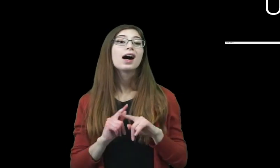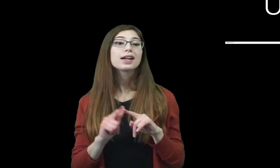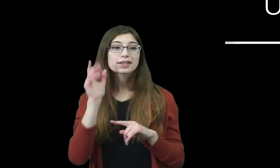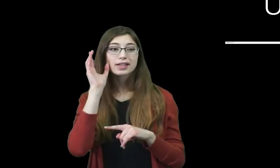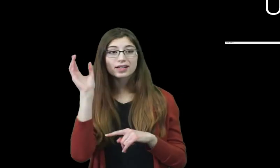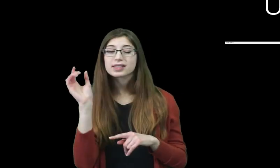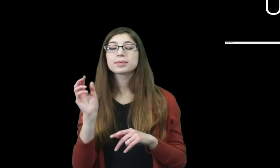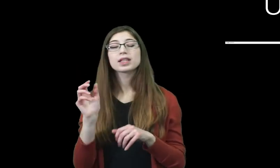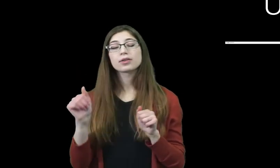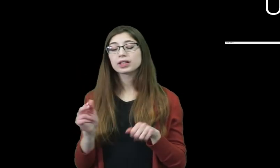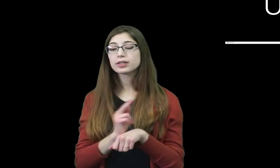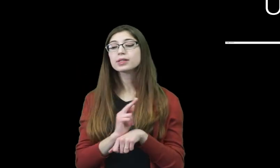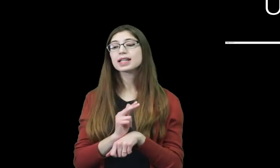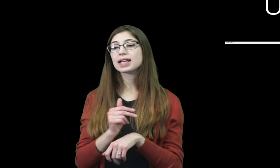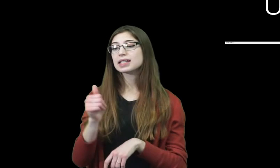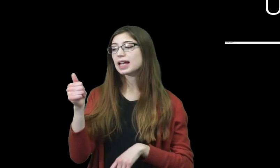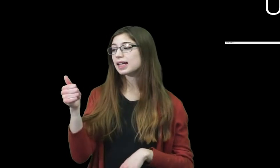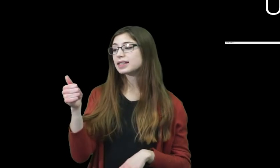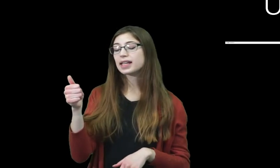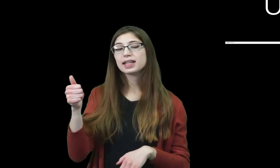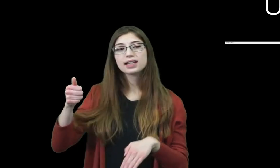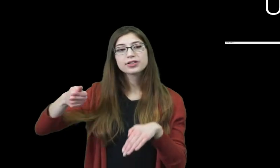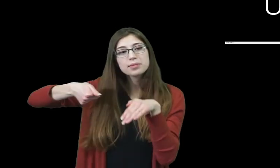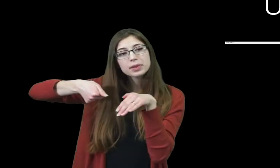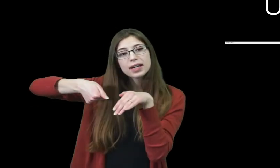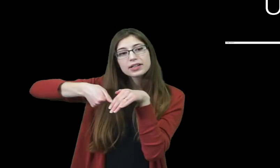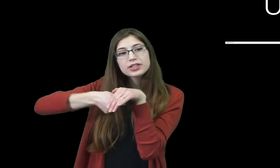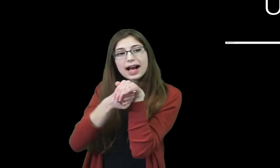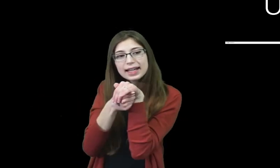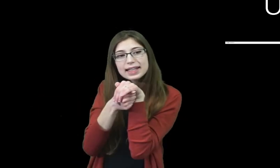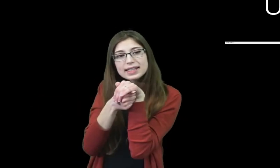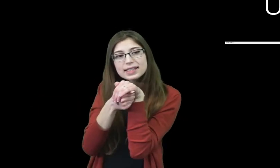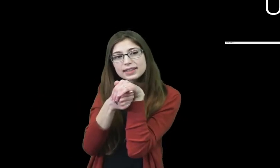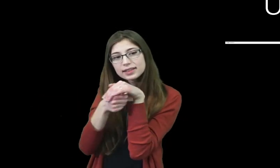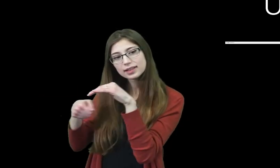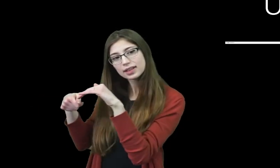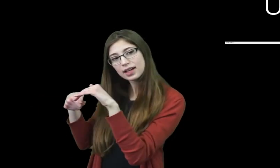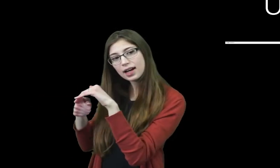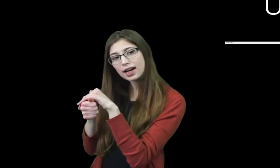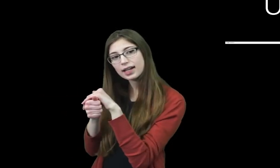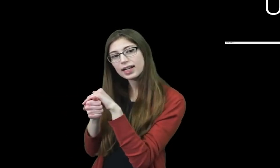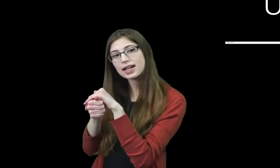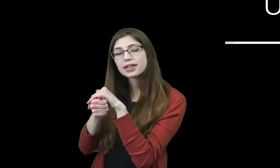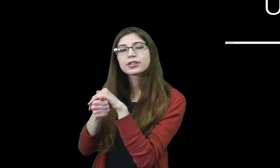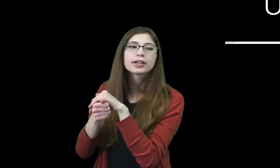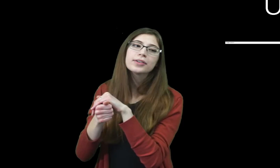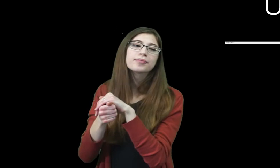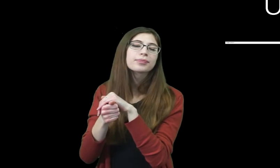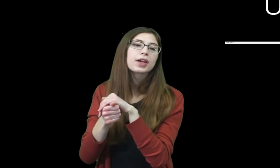Another concept that you can use is a 10 handshake and just hiding it under